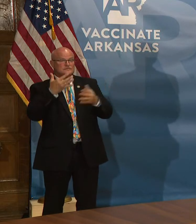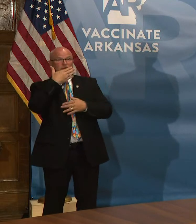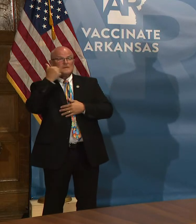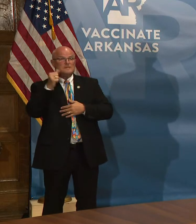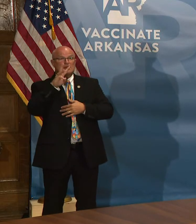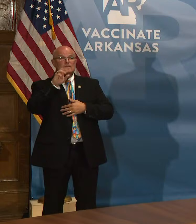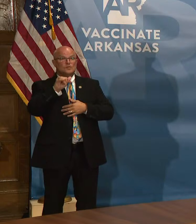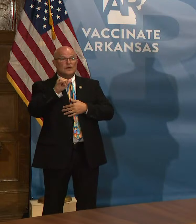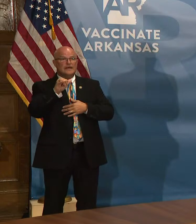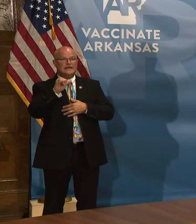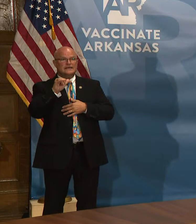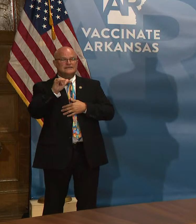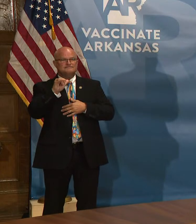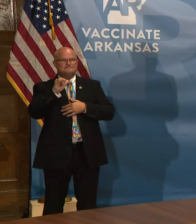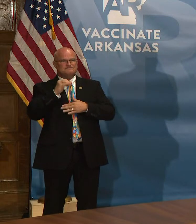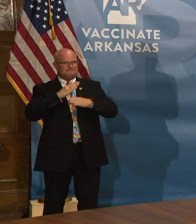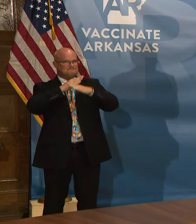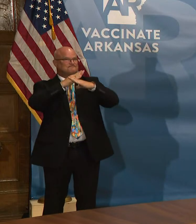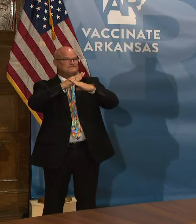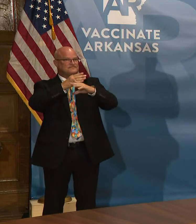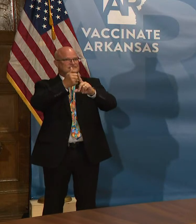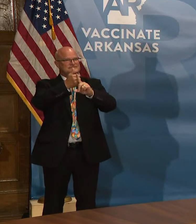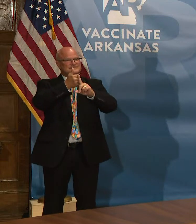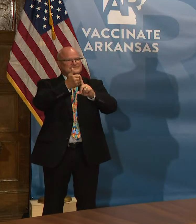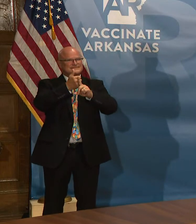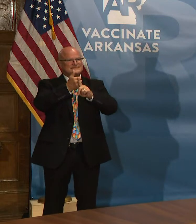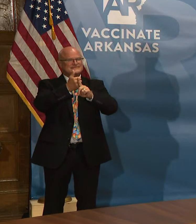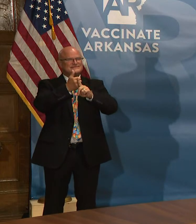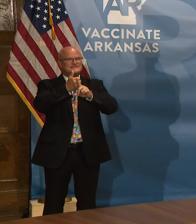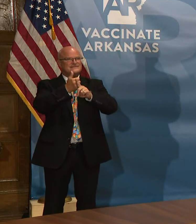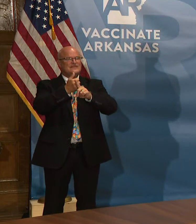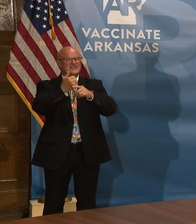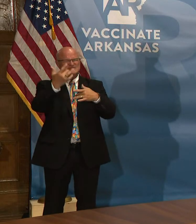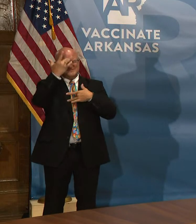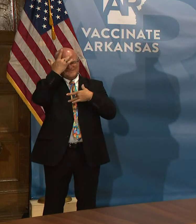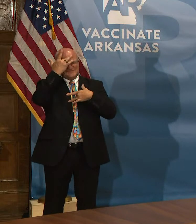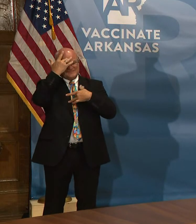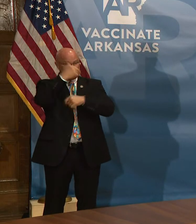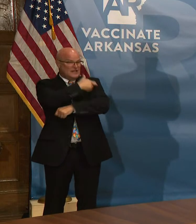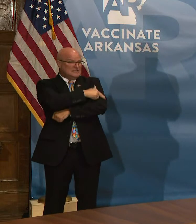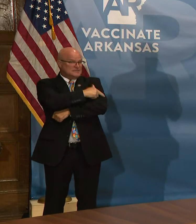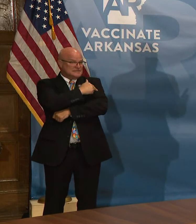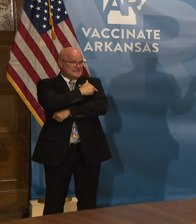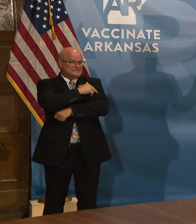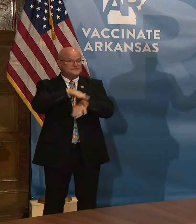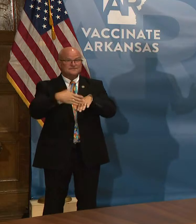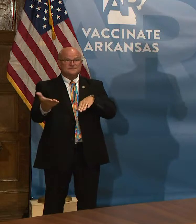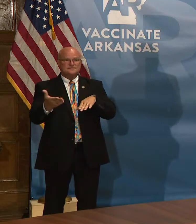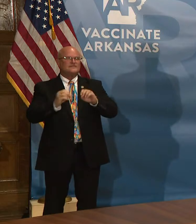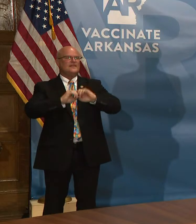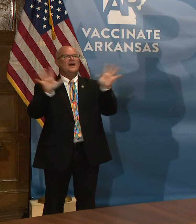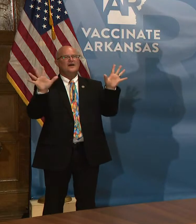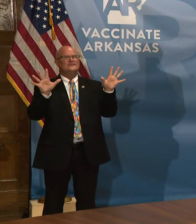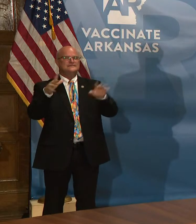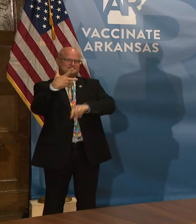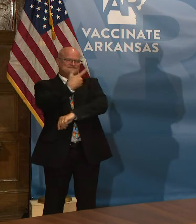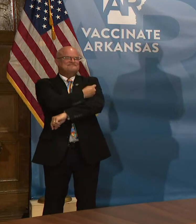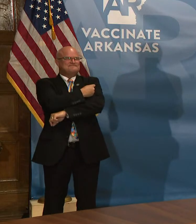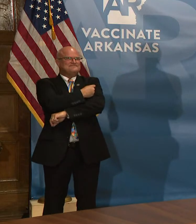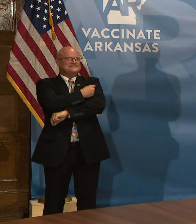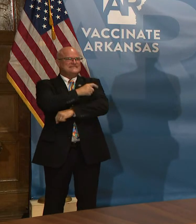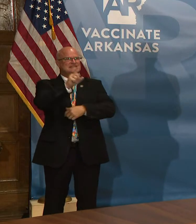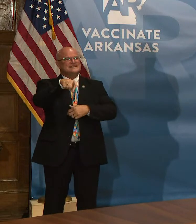best way to reduce your odds of being infected or hospitalization or death, obviously